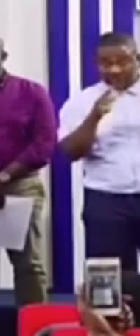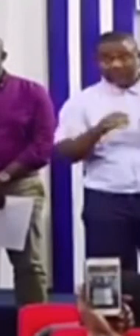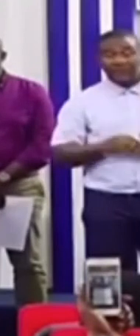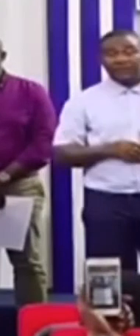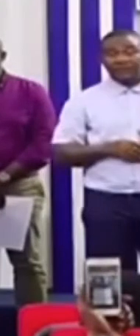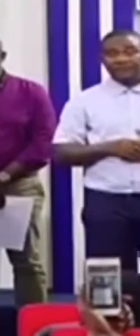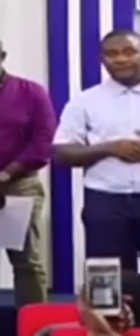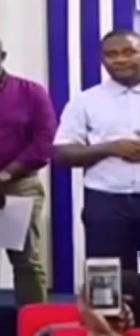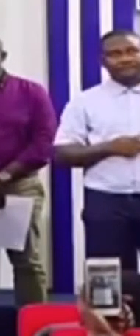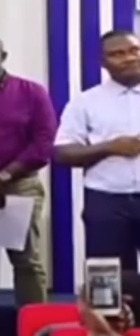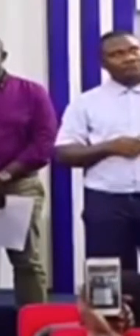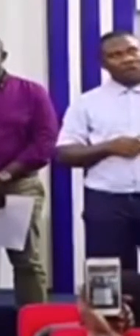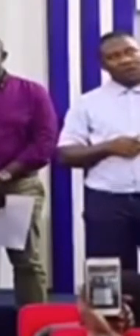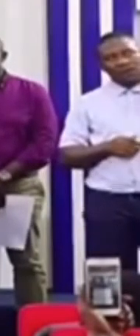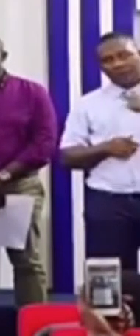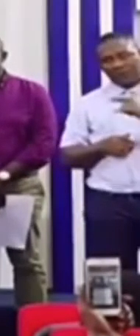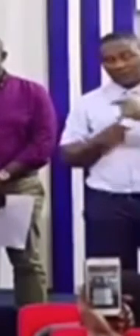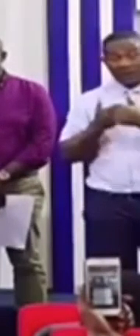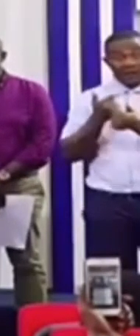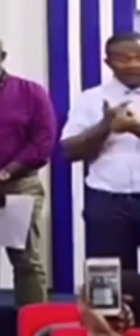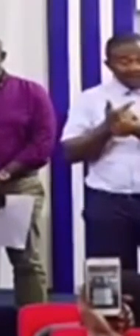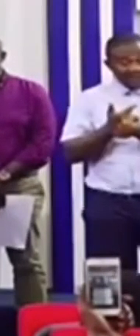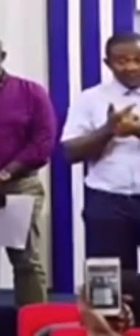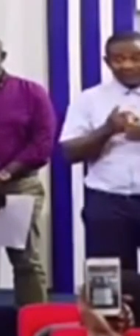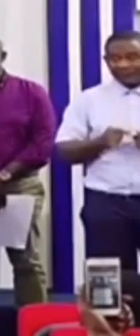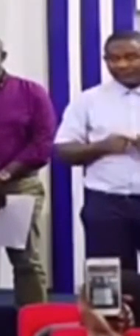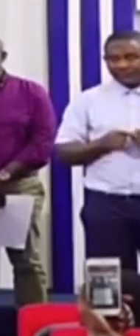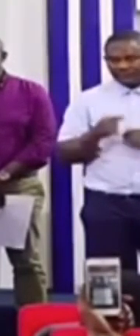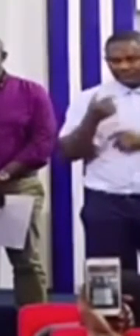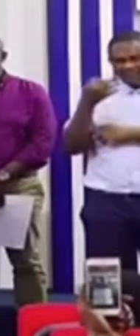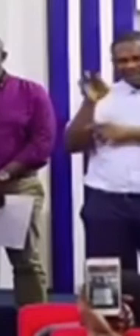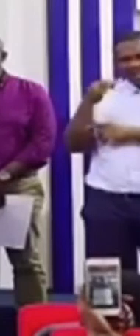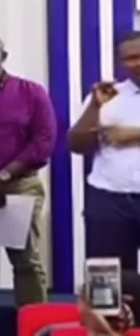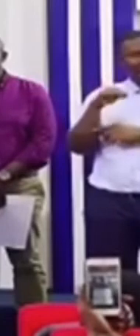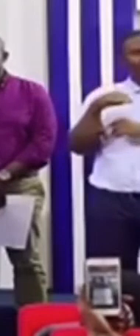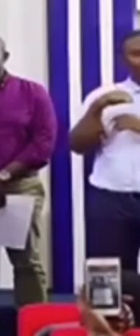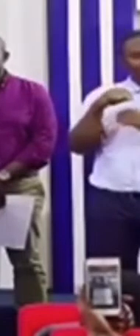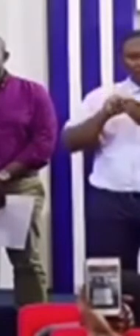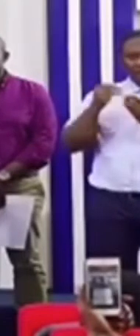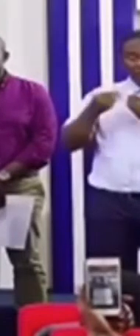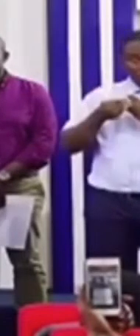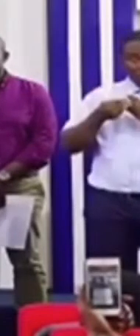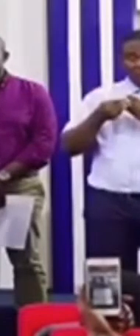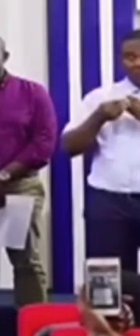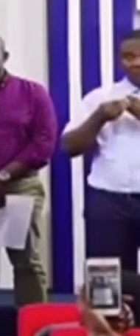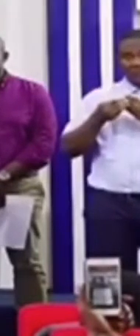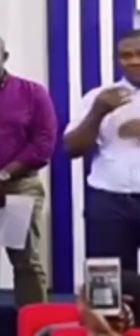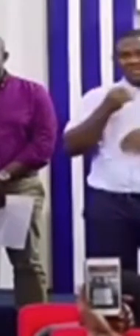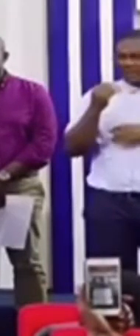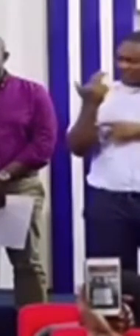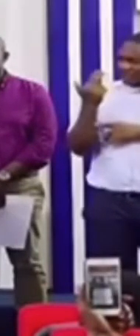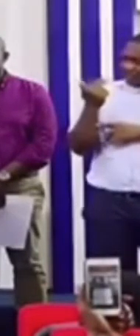She came back on the 9th of March, and then on the